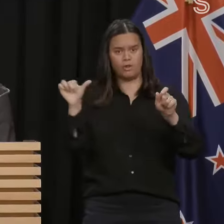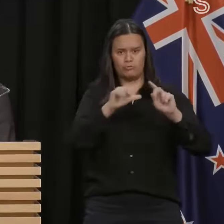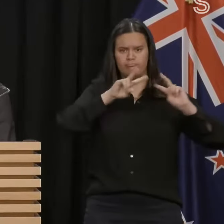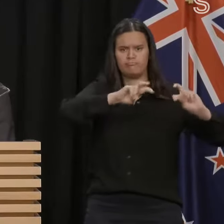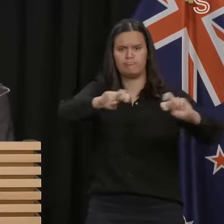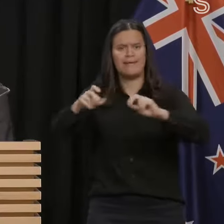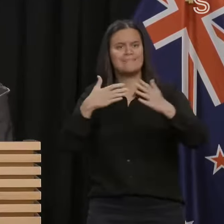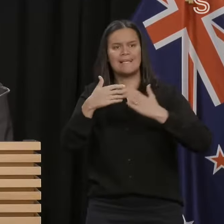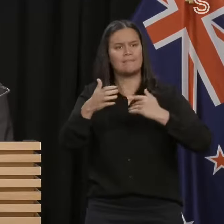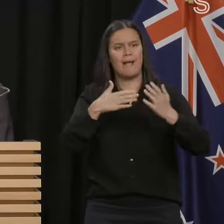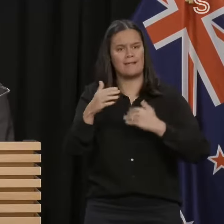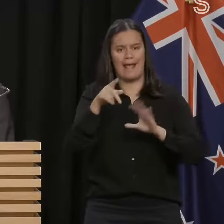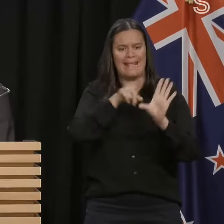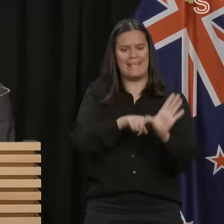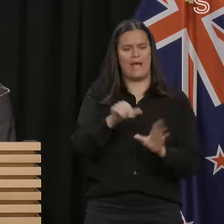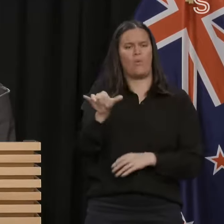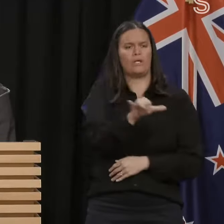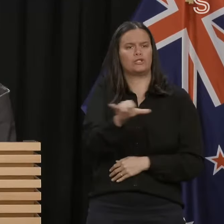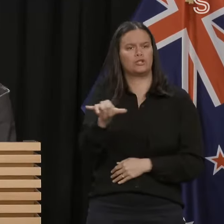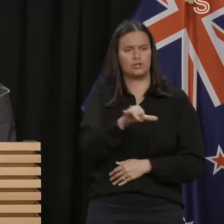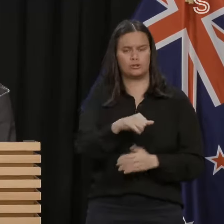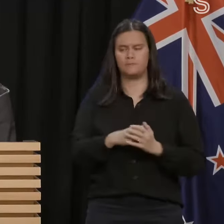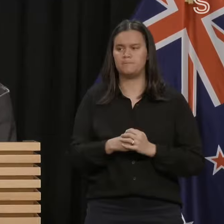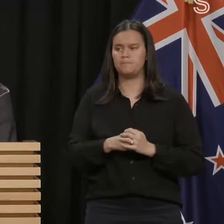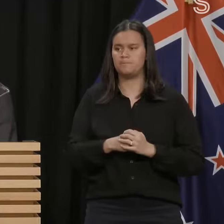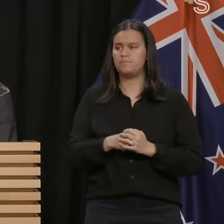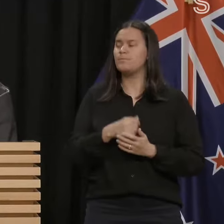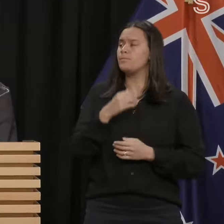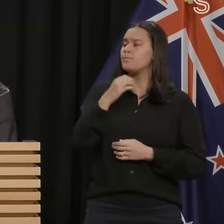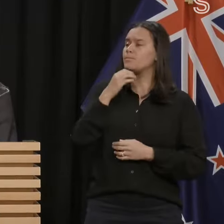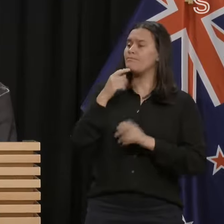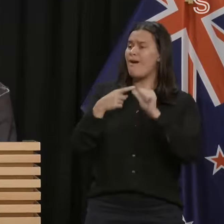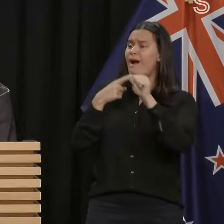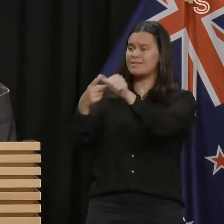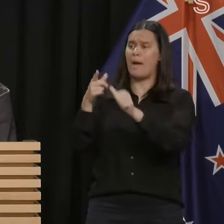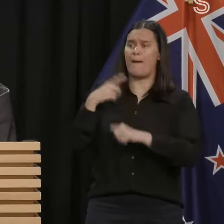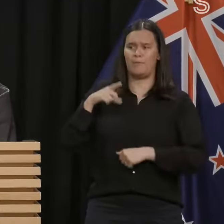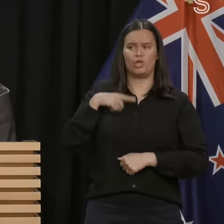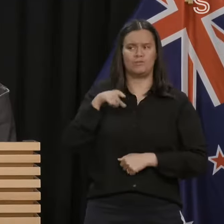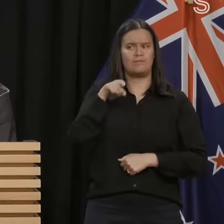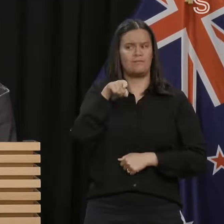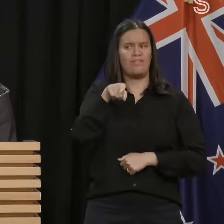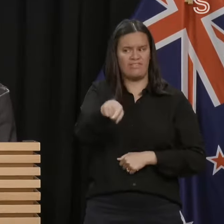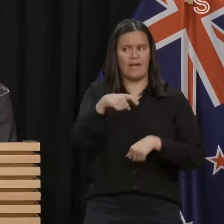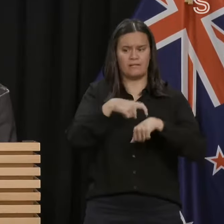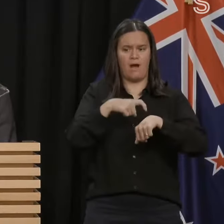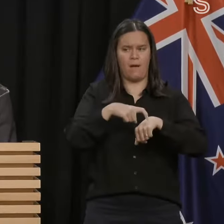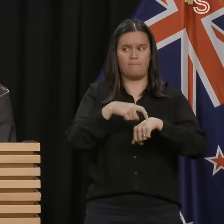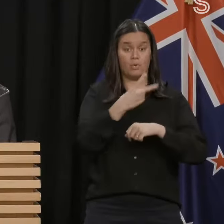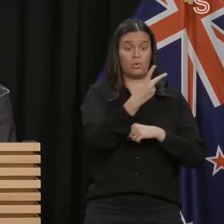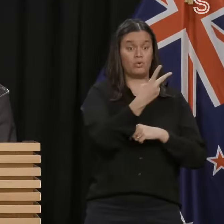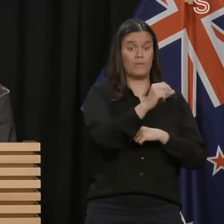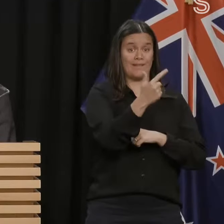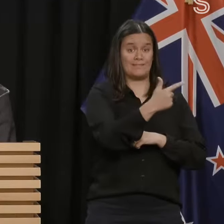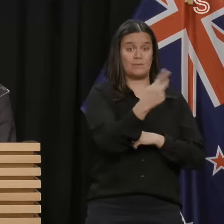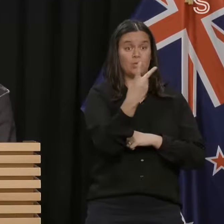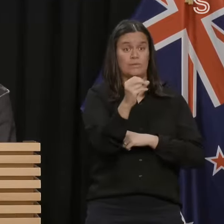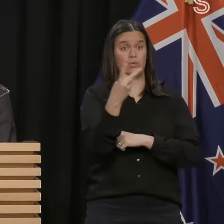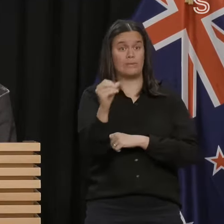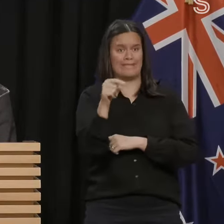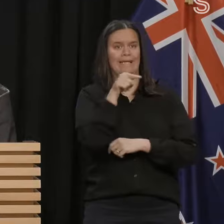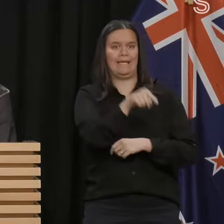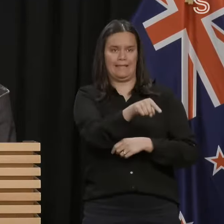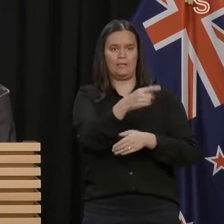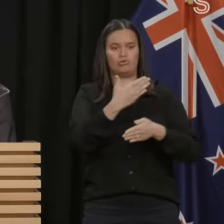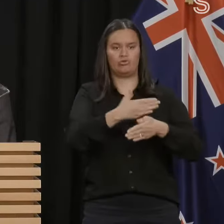received as a minister or immediately prior to becoming a minister. Hence, that's why those are in. He was going to be he might have been a minister, in